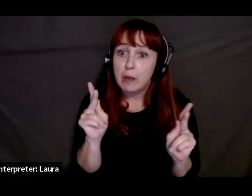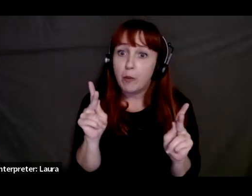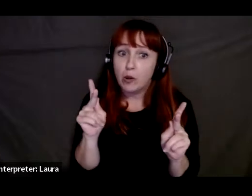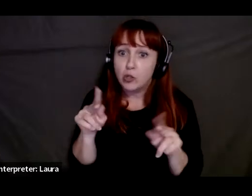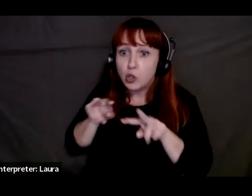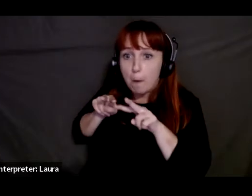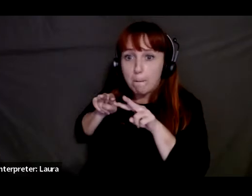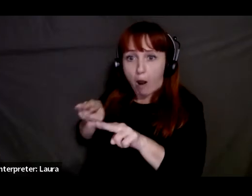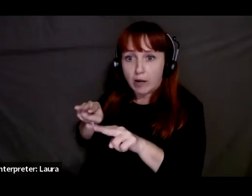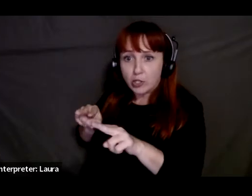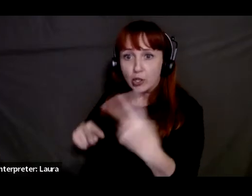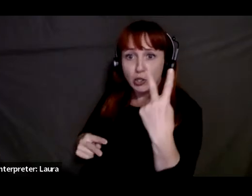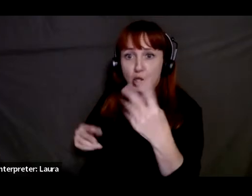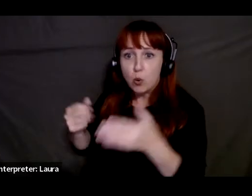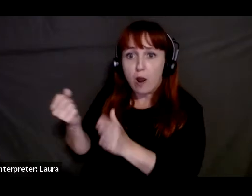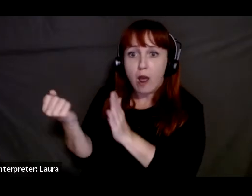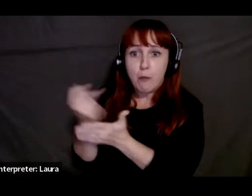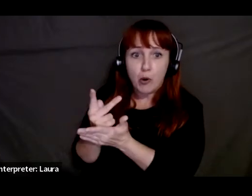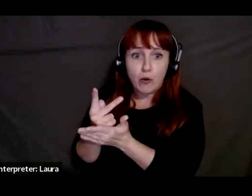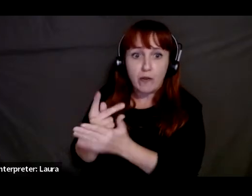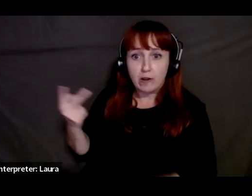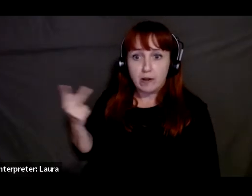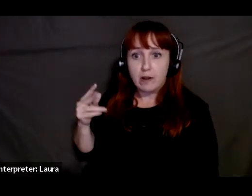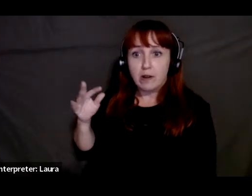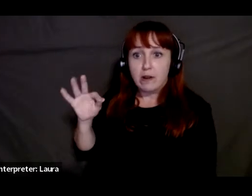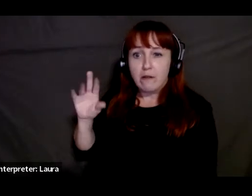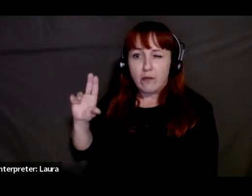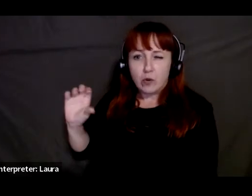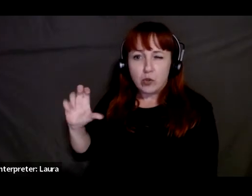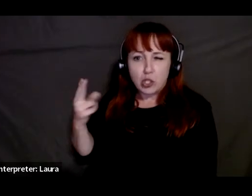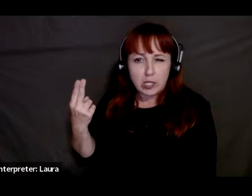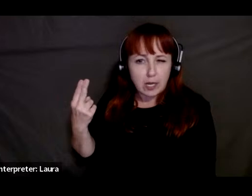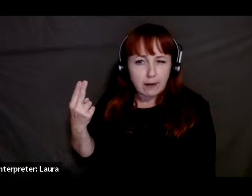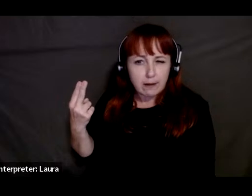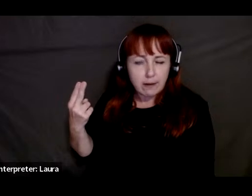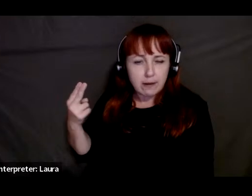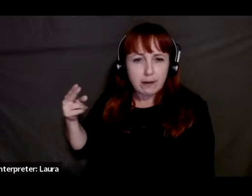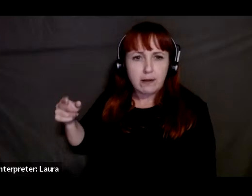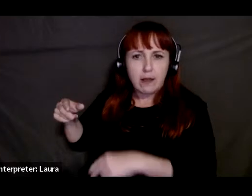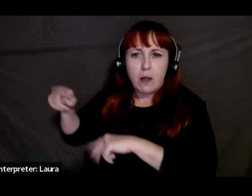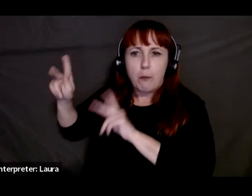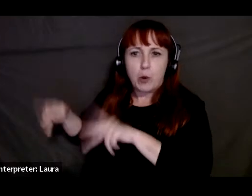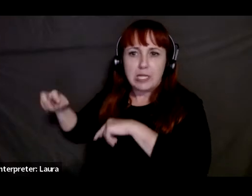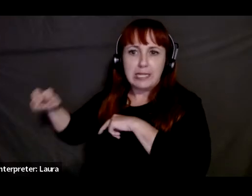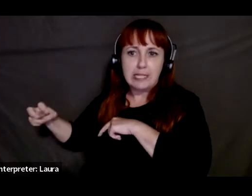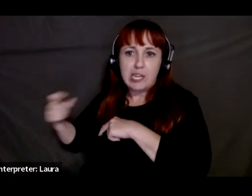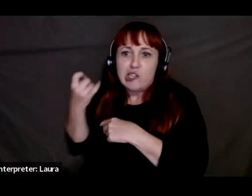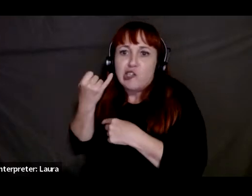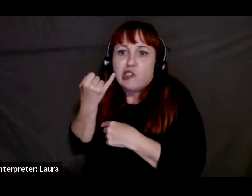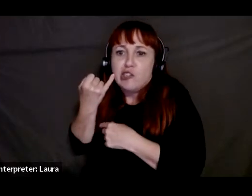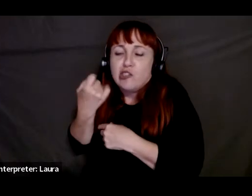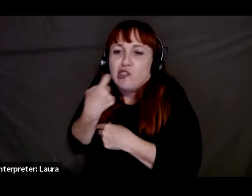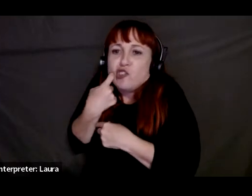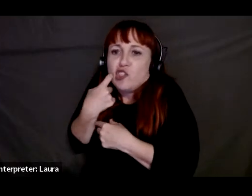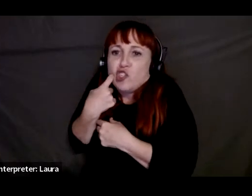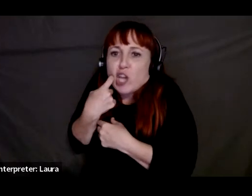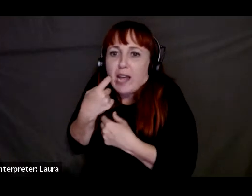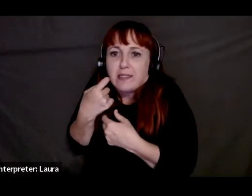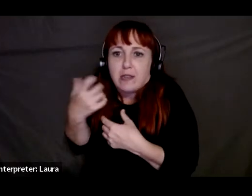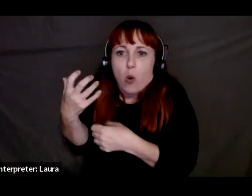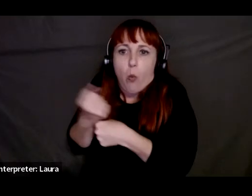monitor. Pu Ching and I, who is sitting there, we just won the Supreme